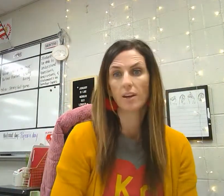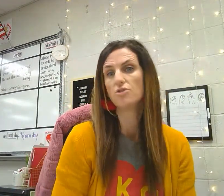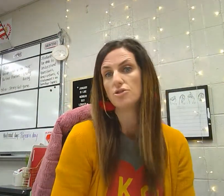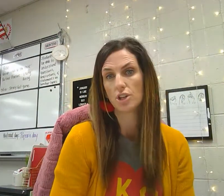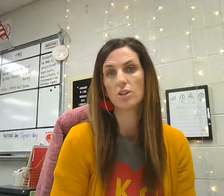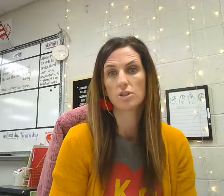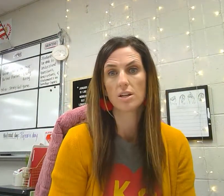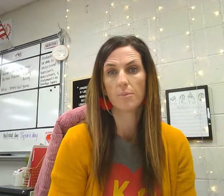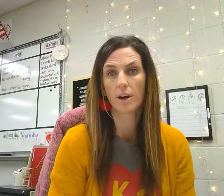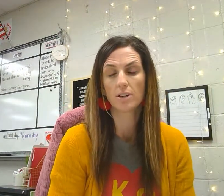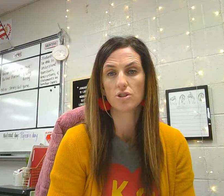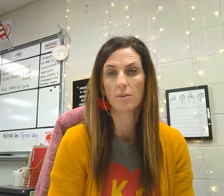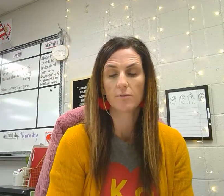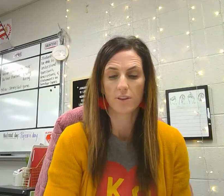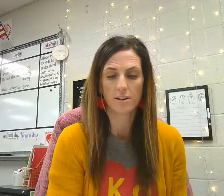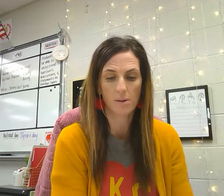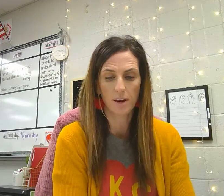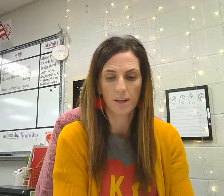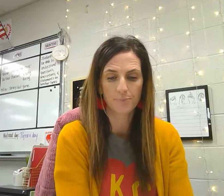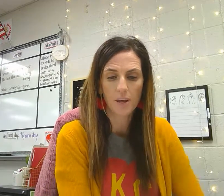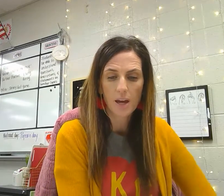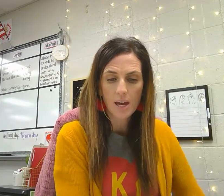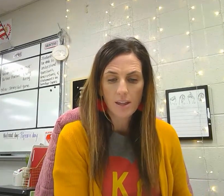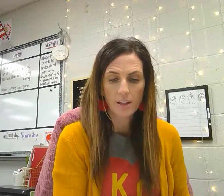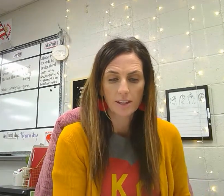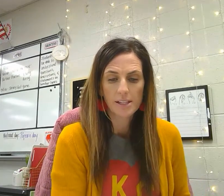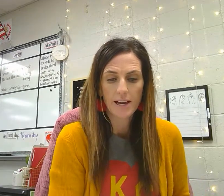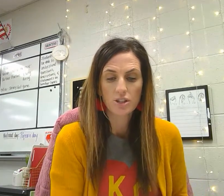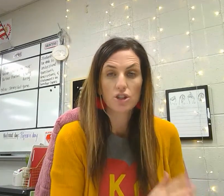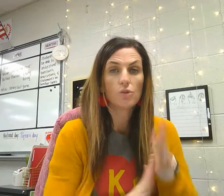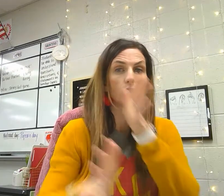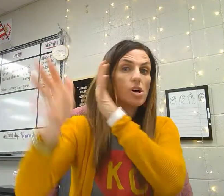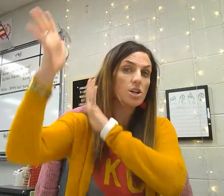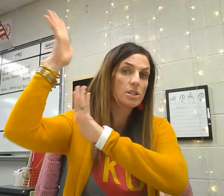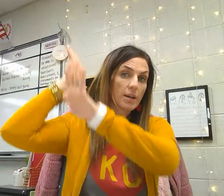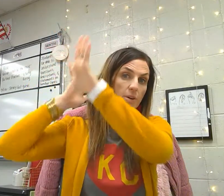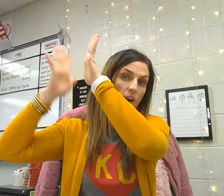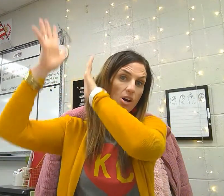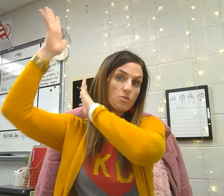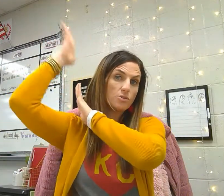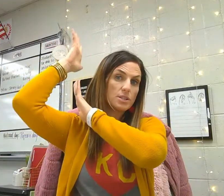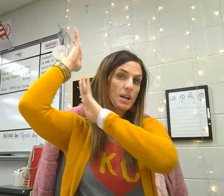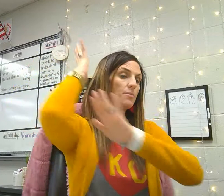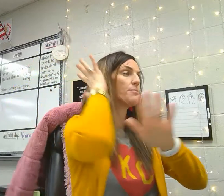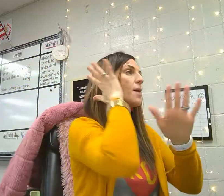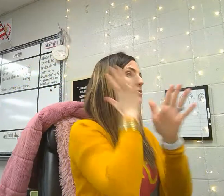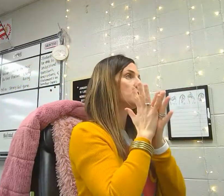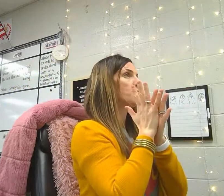you just change the number hand shape for that dominant hand. The last two, long time ago, notice how I'm using